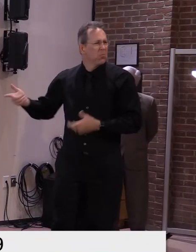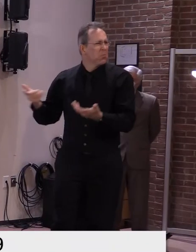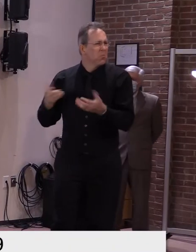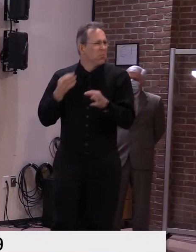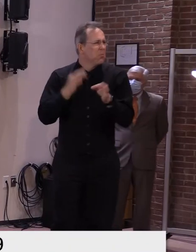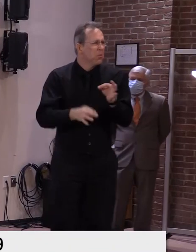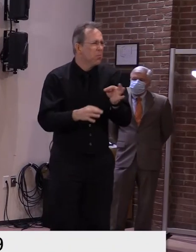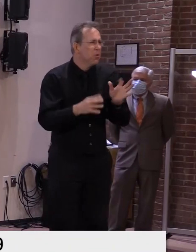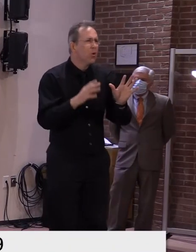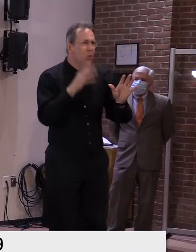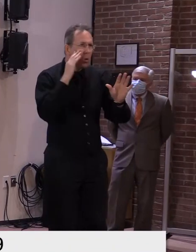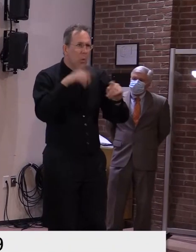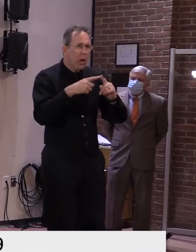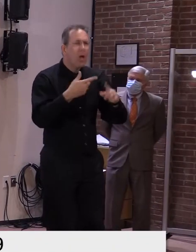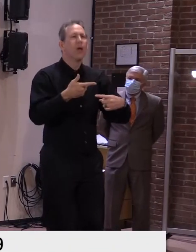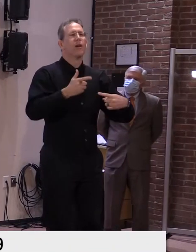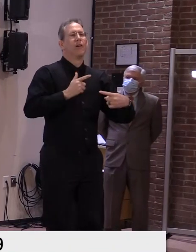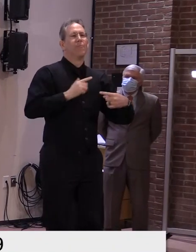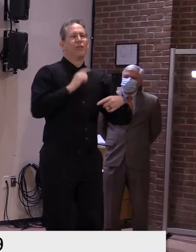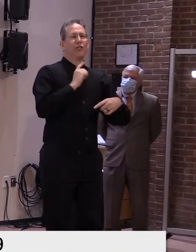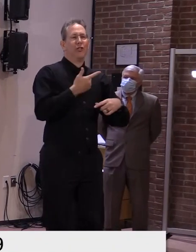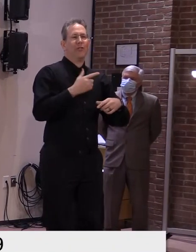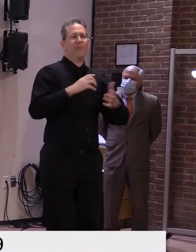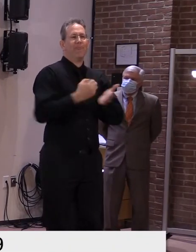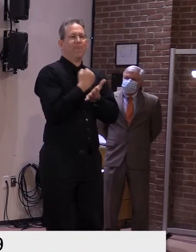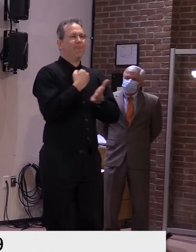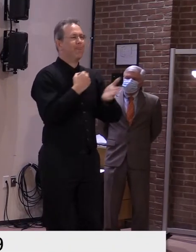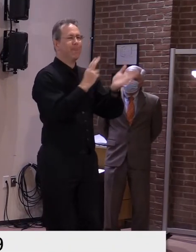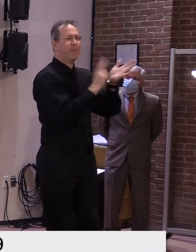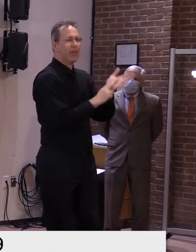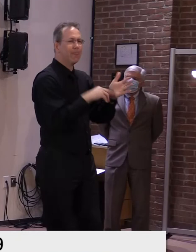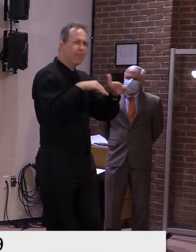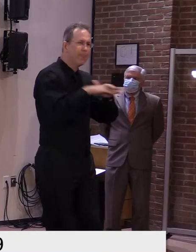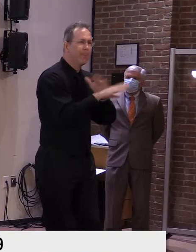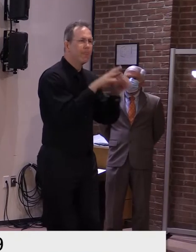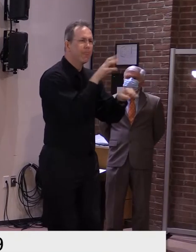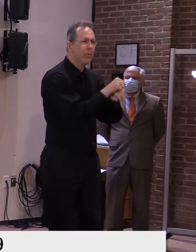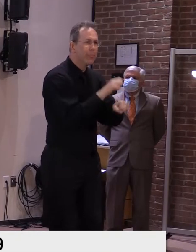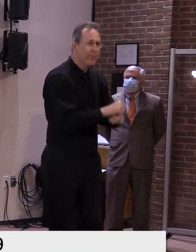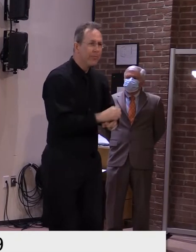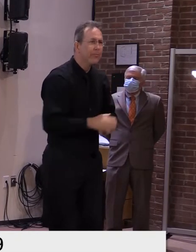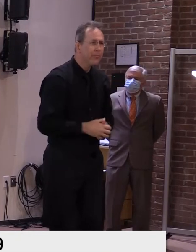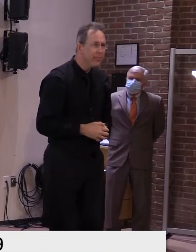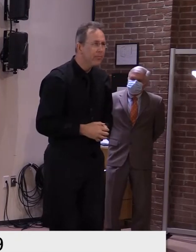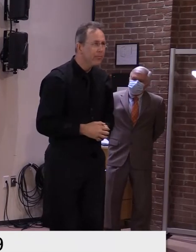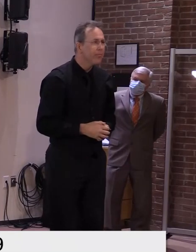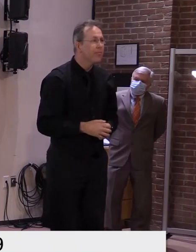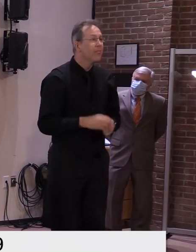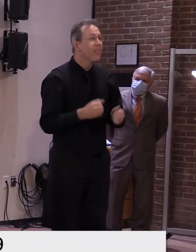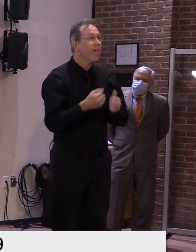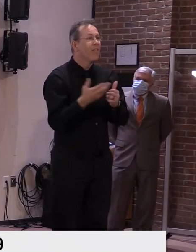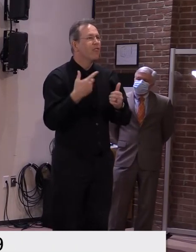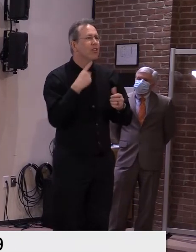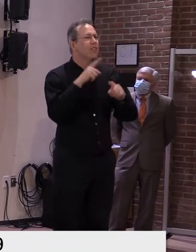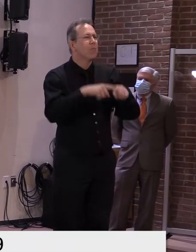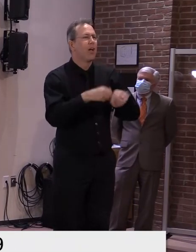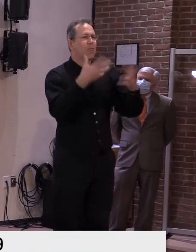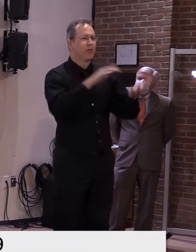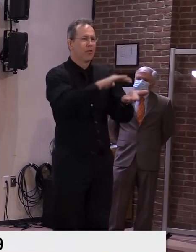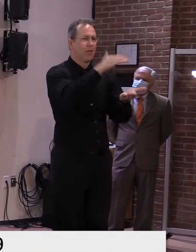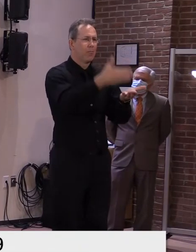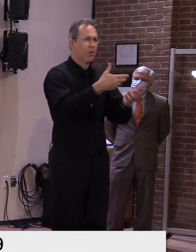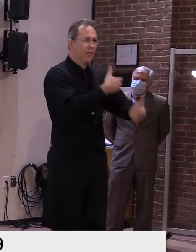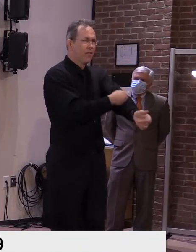scale back depending on the supply, but it all depends on the supply. Everything depends on the supply of the vaccine from the federal